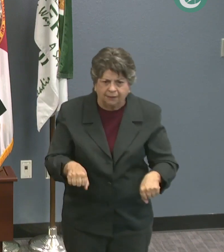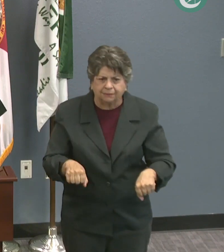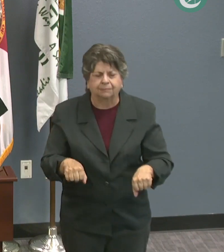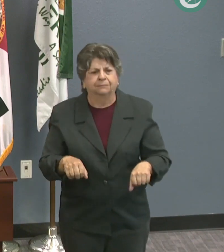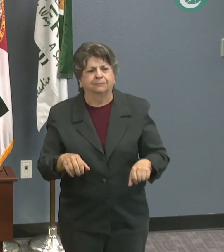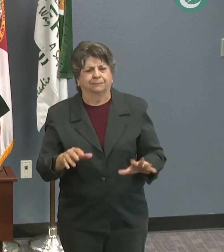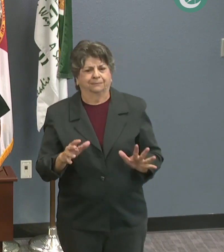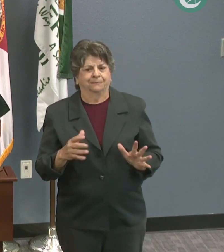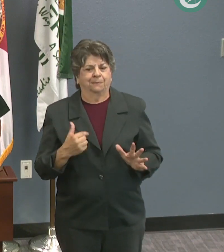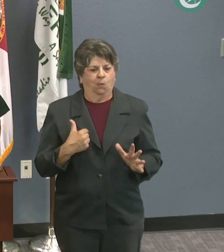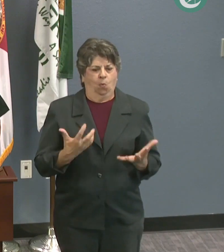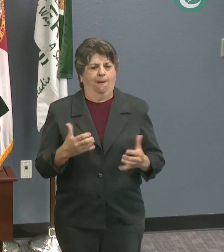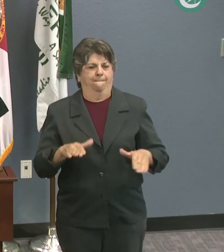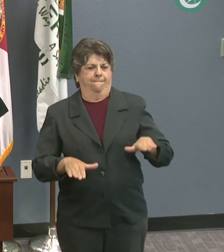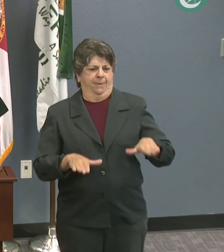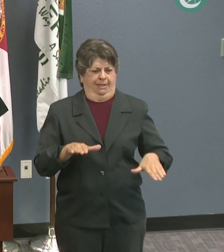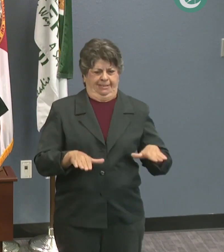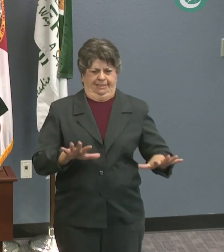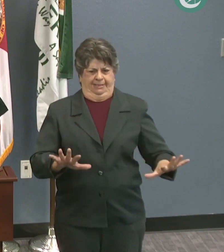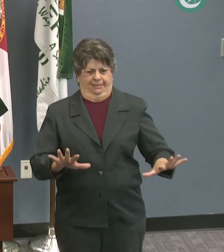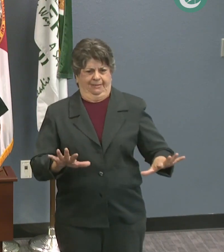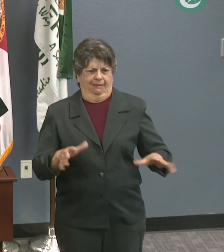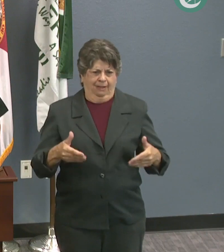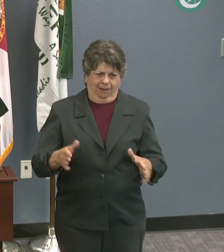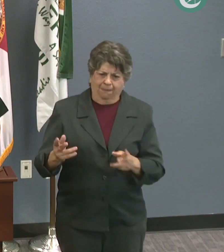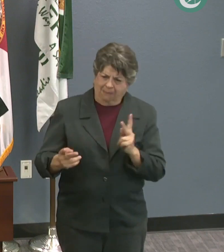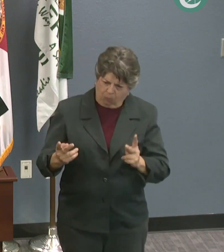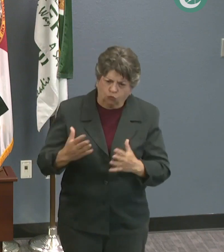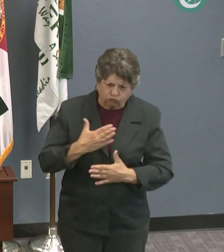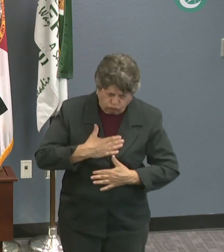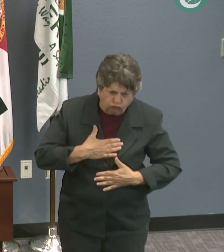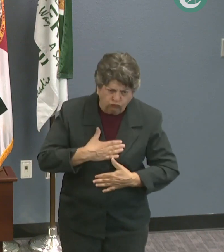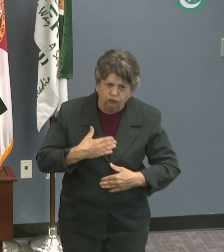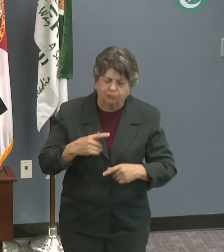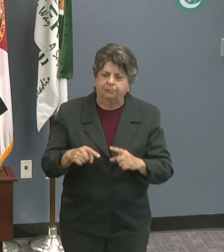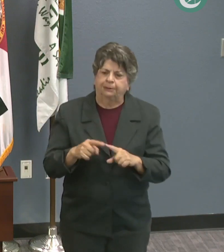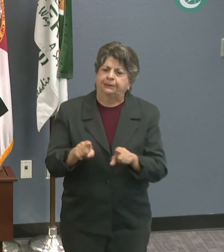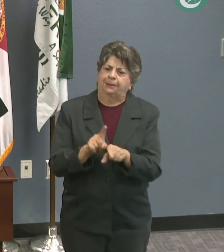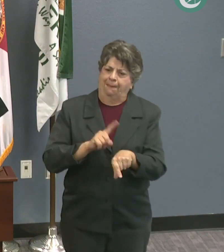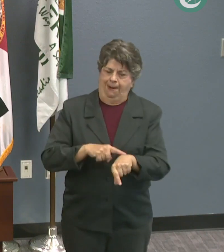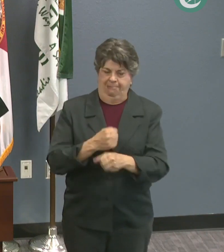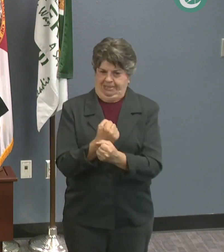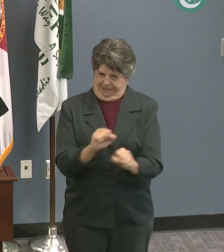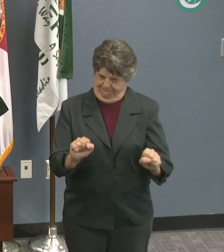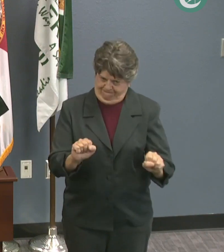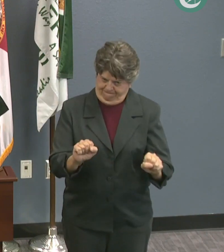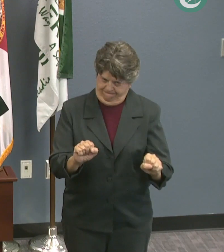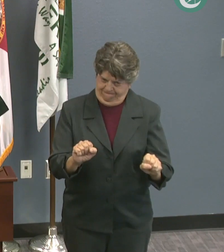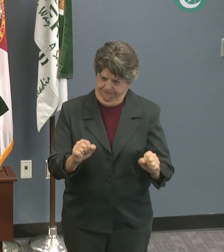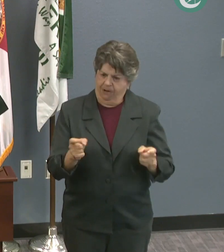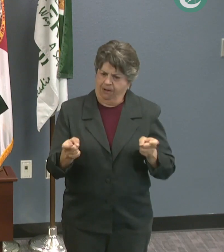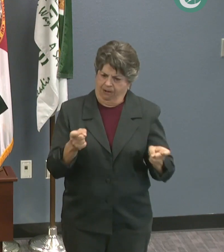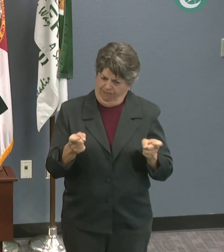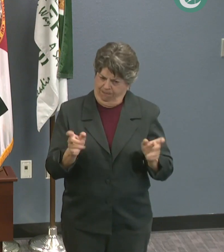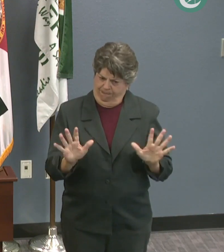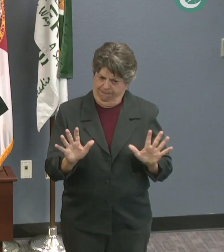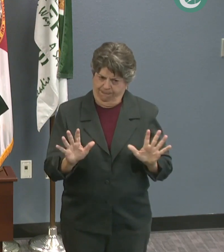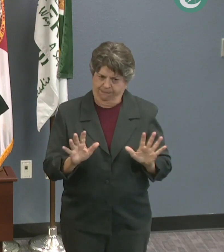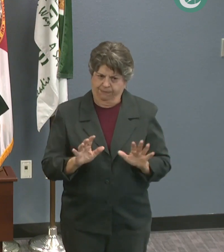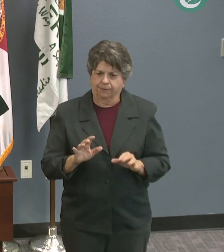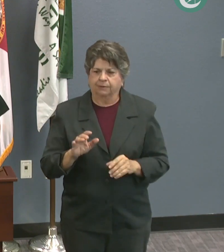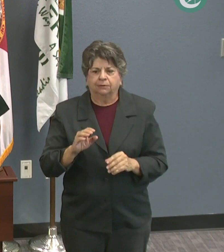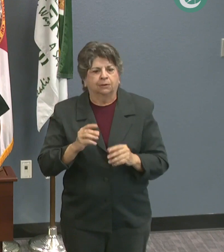trying to do the right thing. We want to make sure that everybody stays safe and control the spread of the virus. But at the same